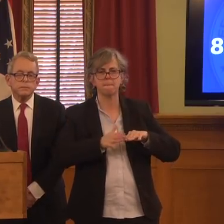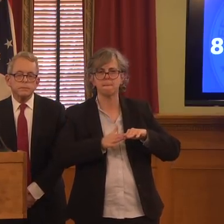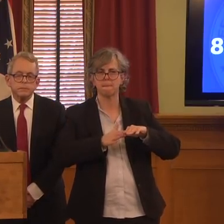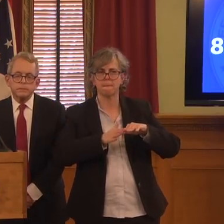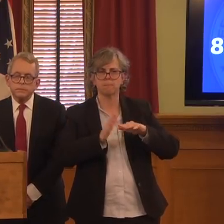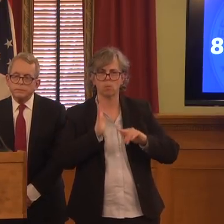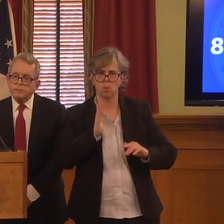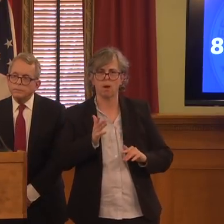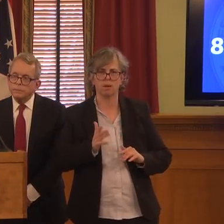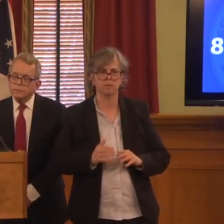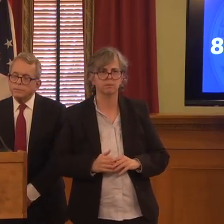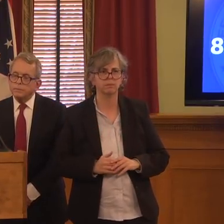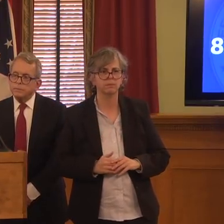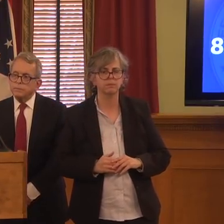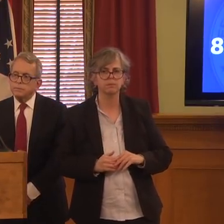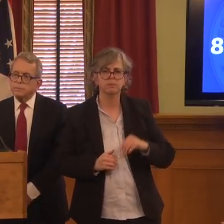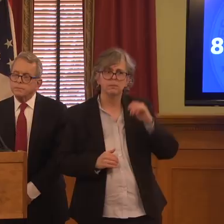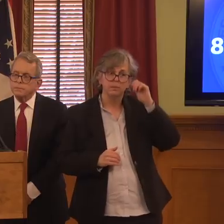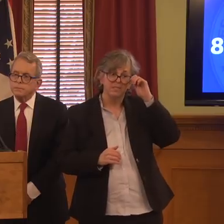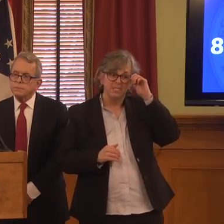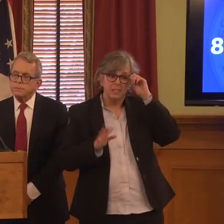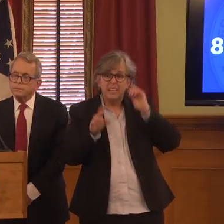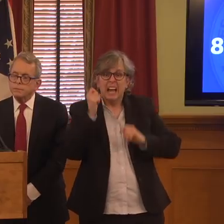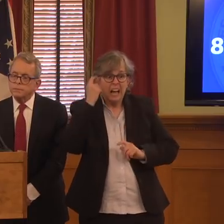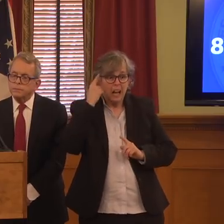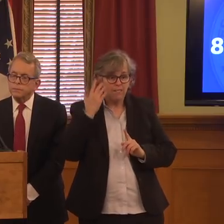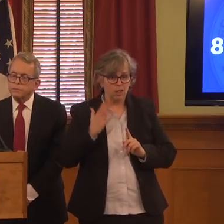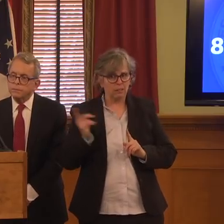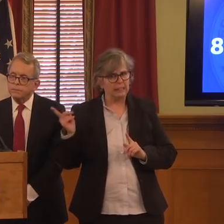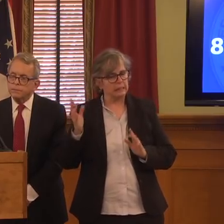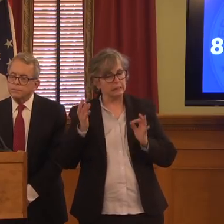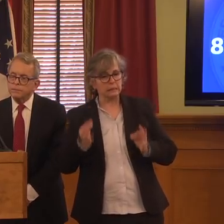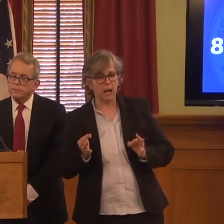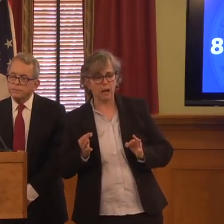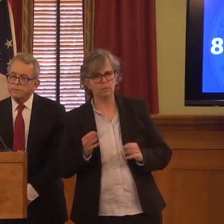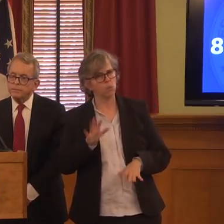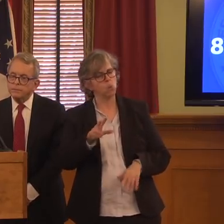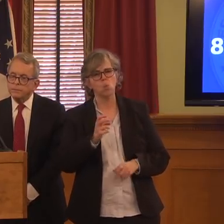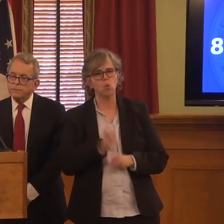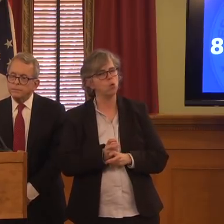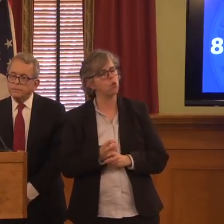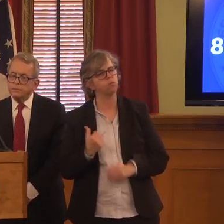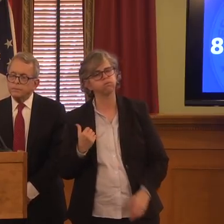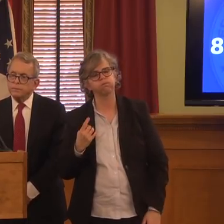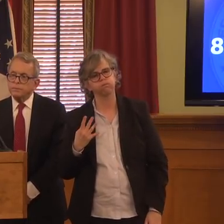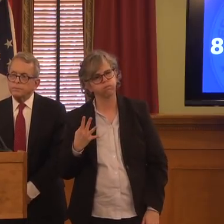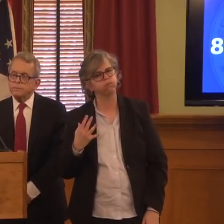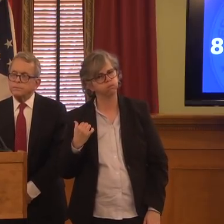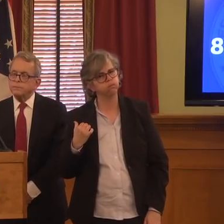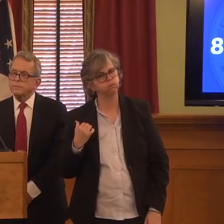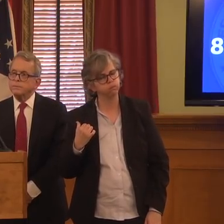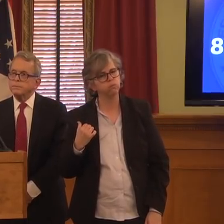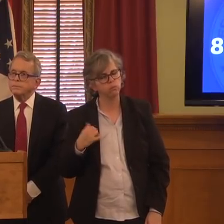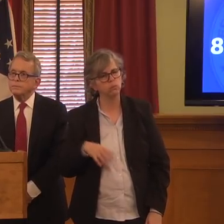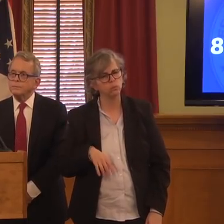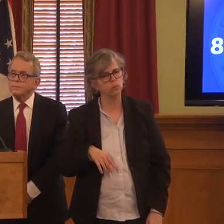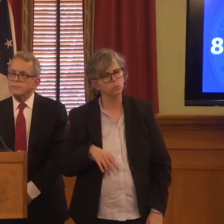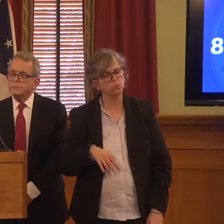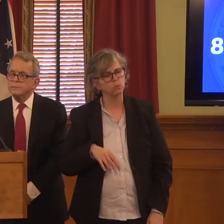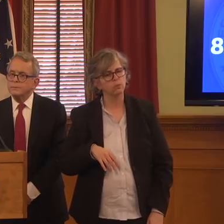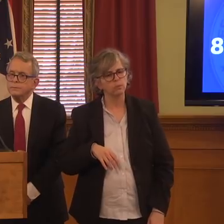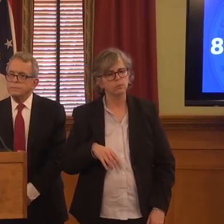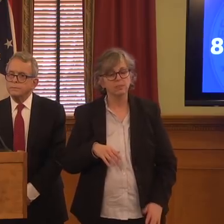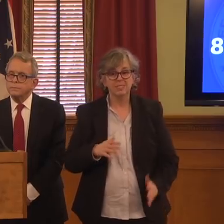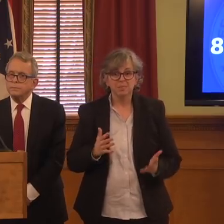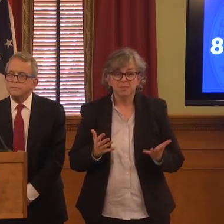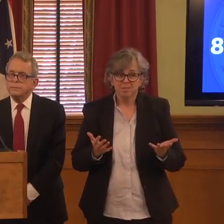The measures the governor is taking are very decisive and are really, really the measures you'll see fellow states making alongside